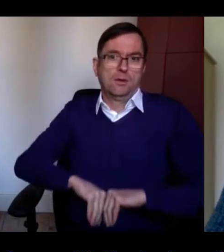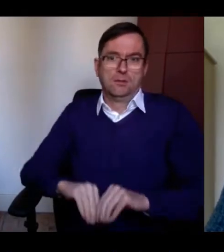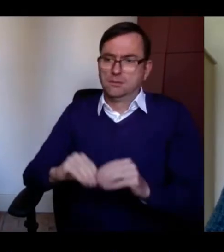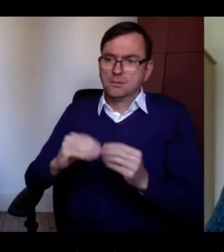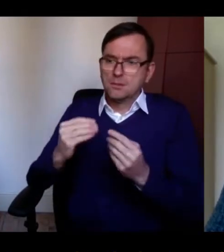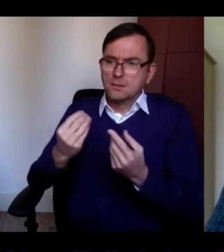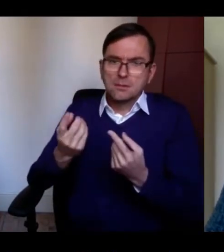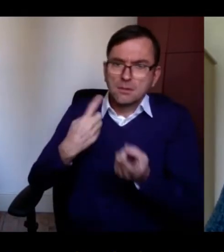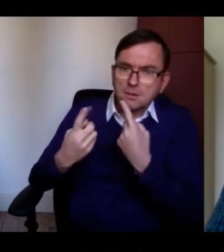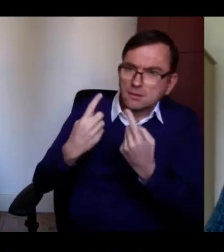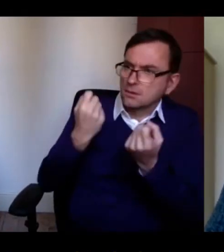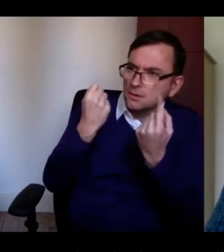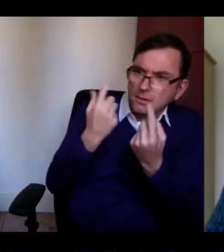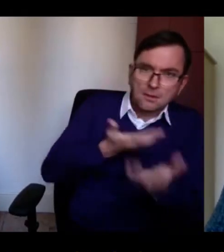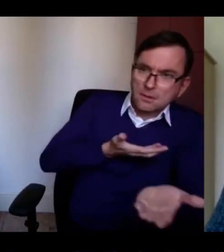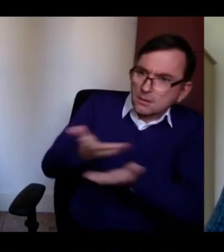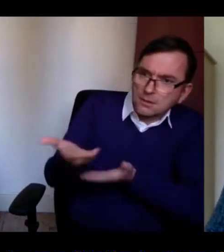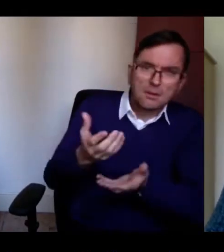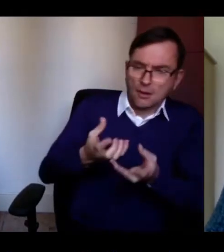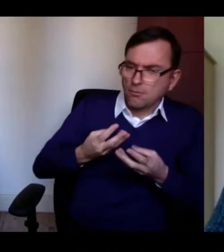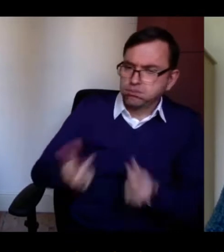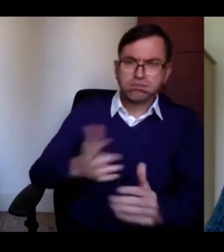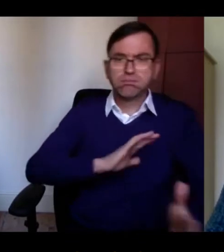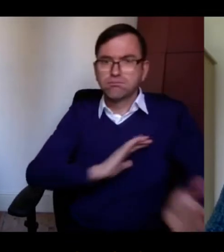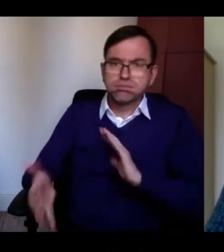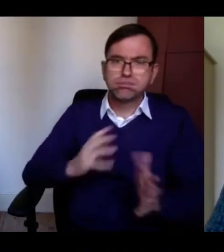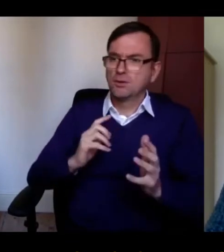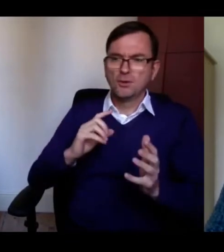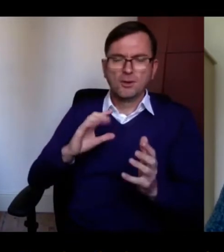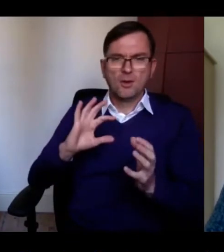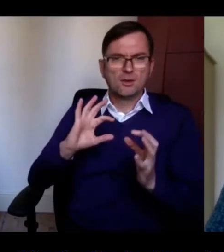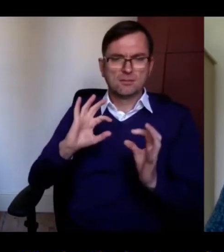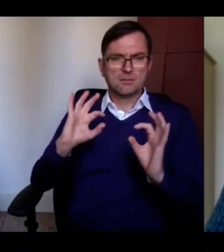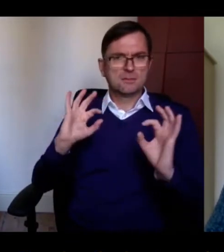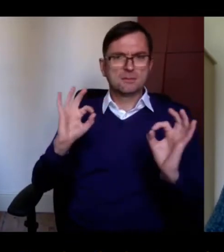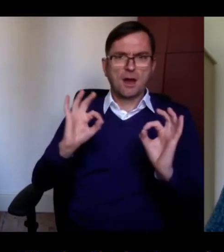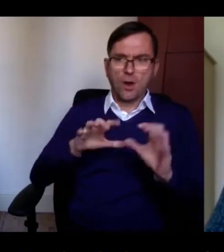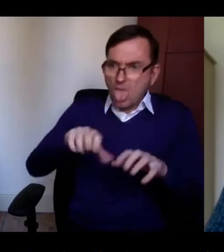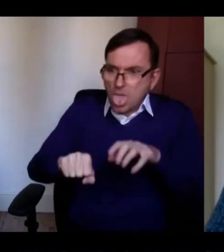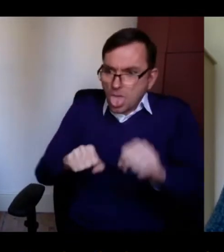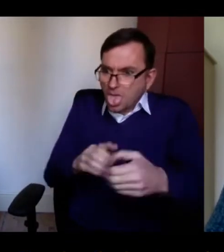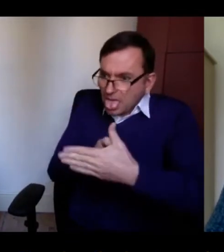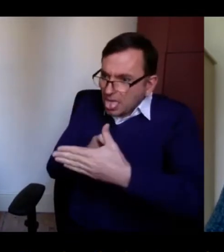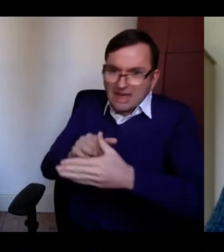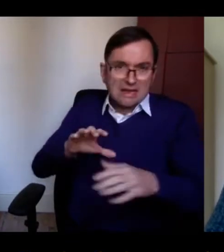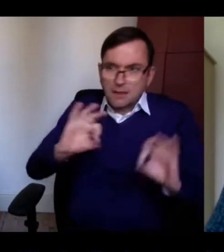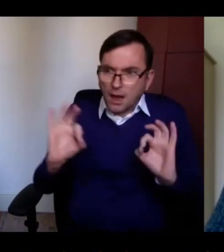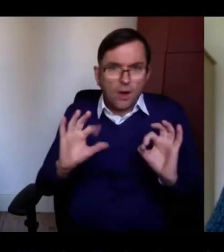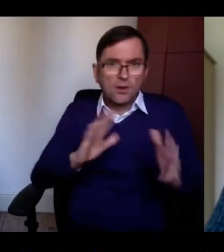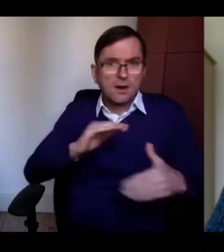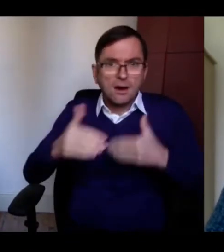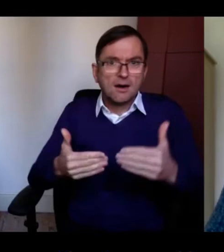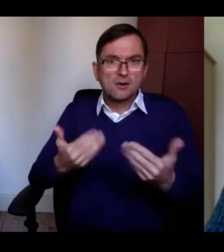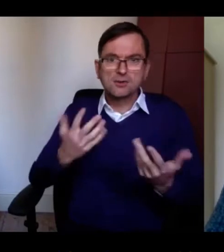I mean, it's the best way for me to take in information and understand it. And it's also the best way for me to respond to somebody